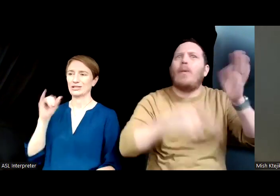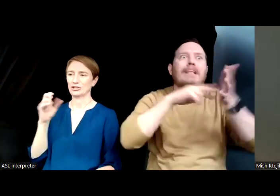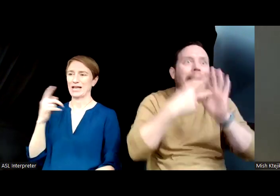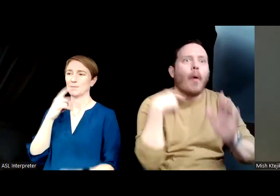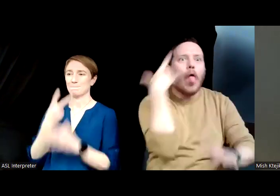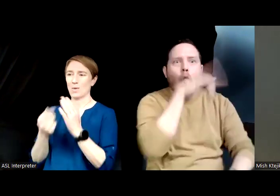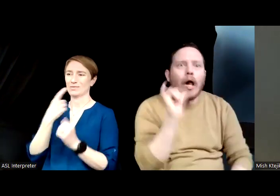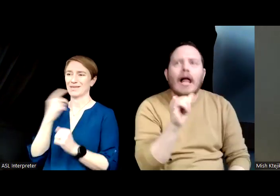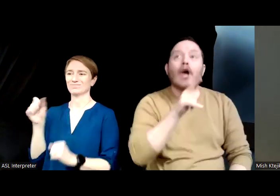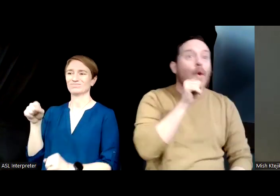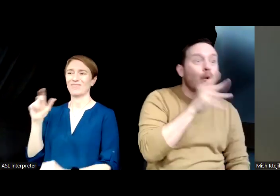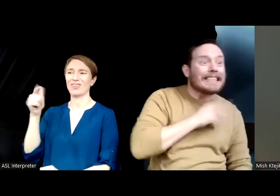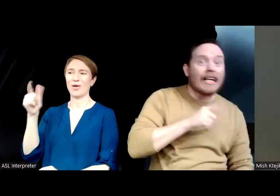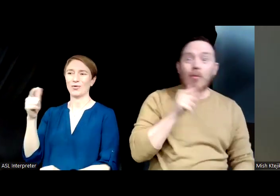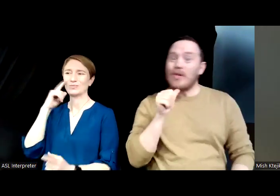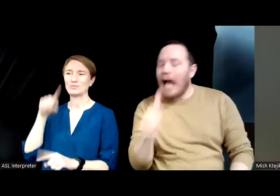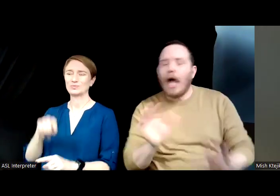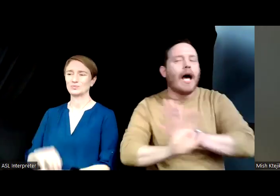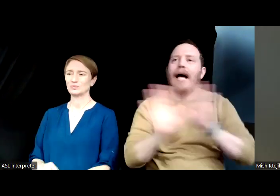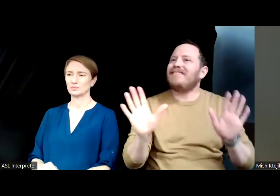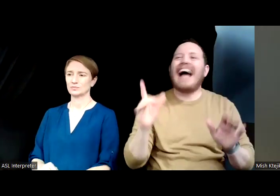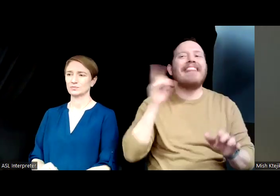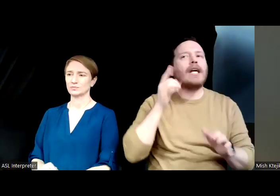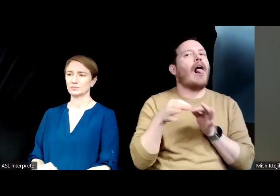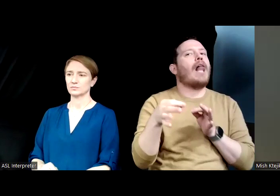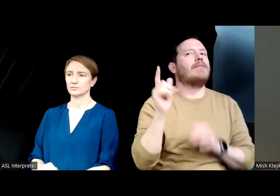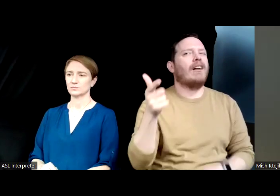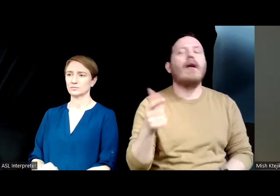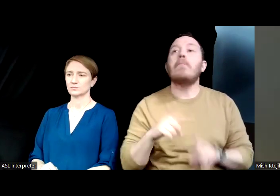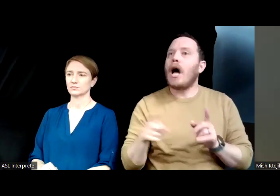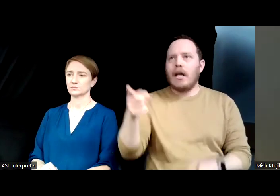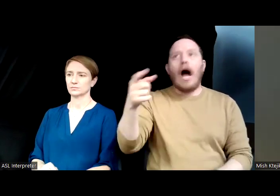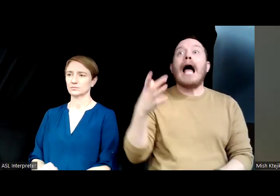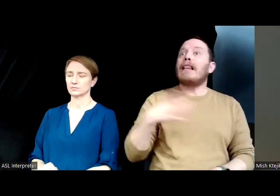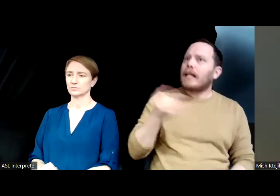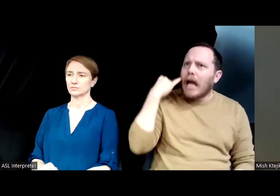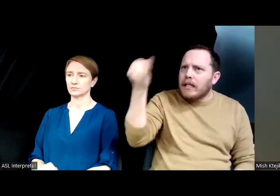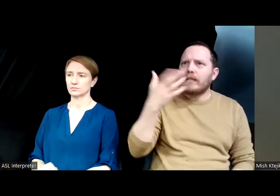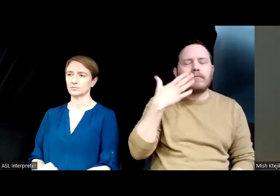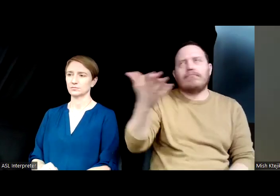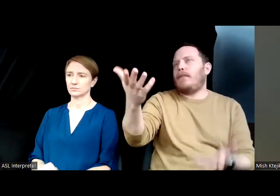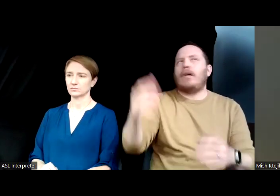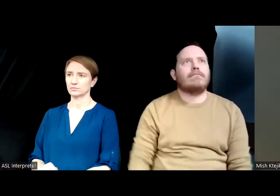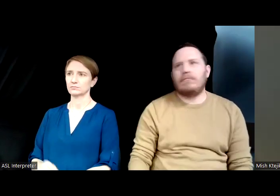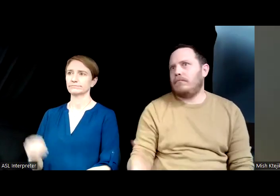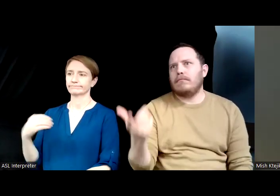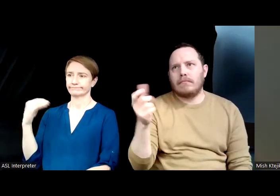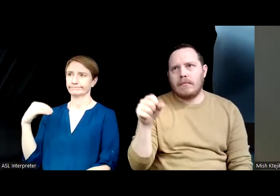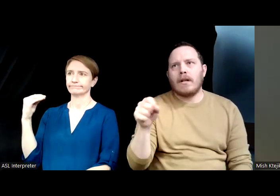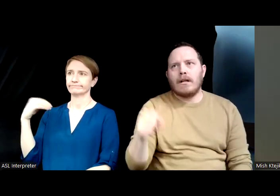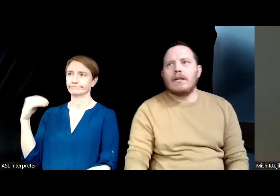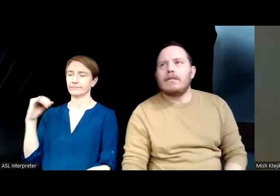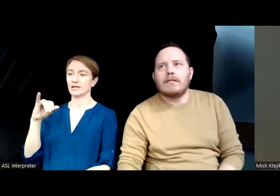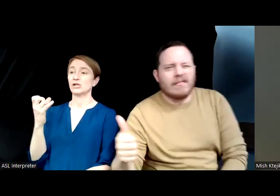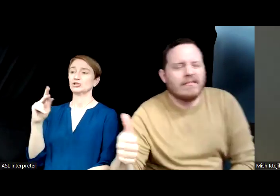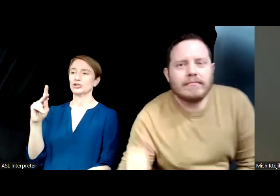later. Yeah, we don't need to speak in depth about which states we accept and such. There's lots of I do like the